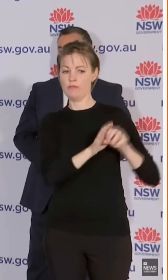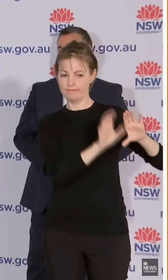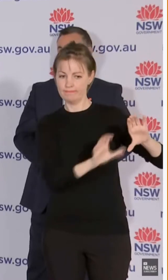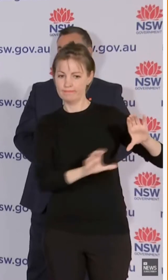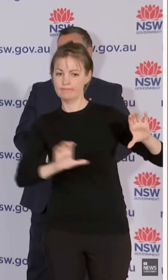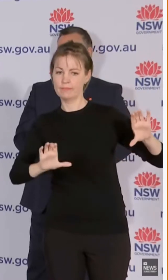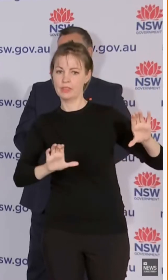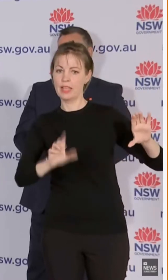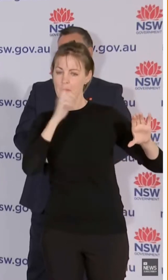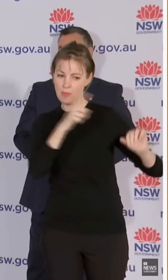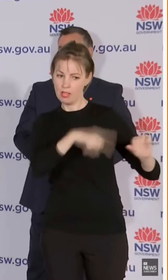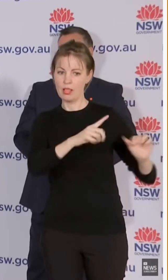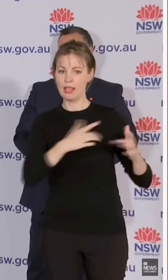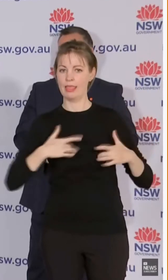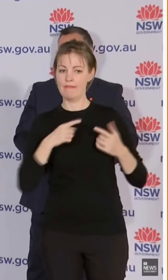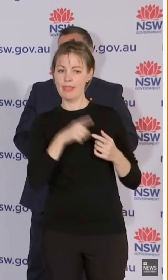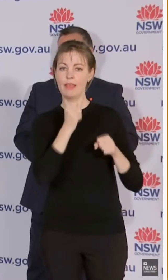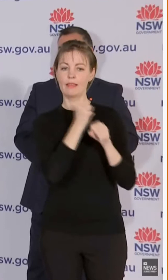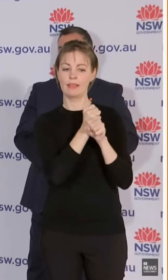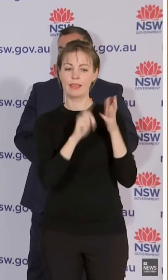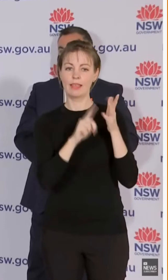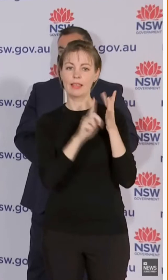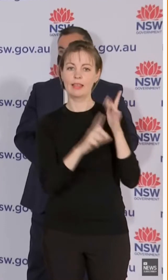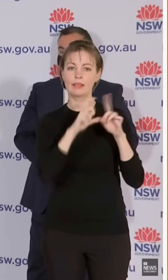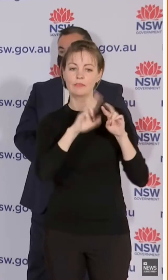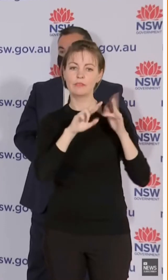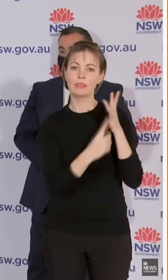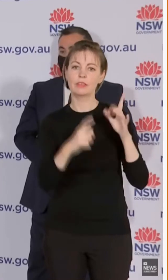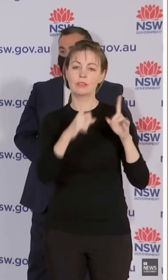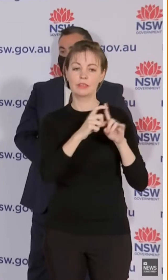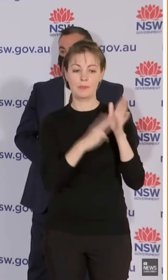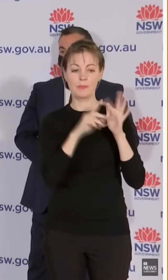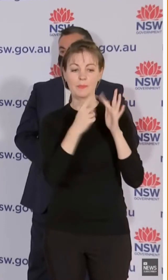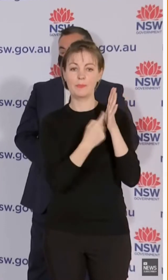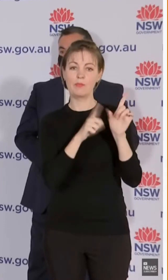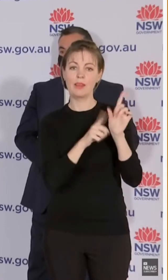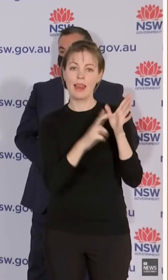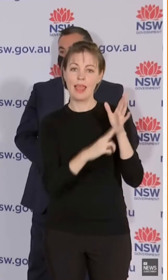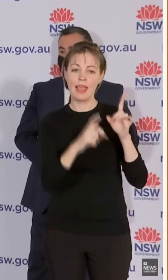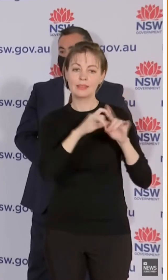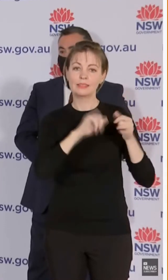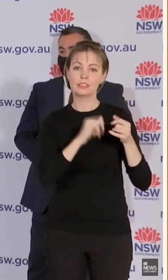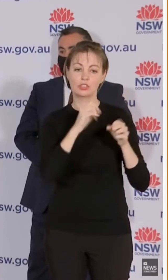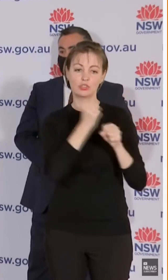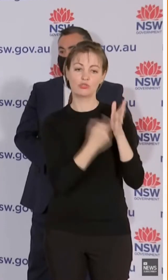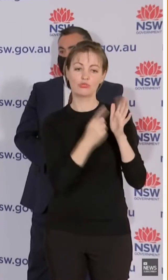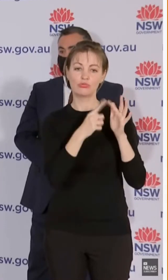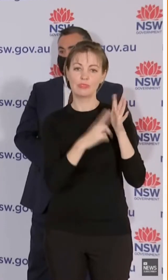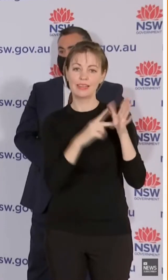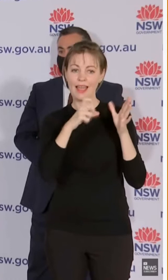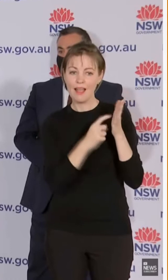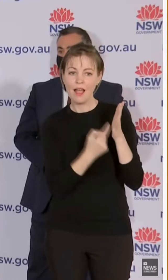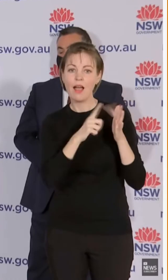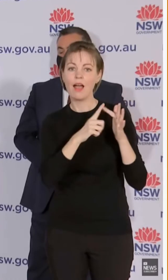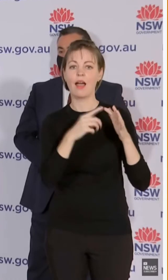come forward for testing. They're Guildford, Merrylands, Auburn, Greenacre, Bankstown, Blacktown and the surrounding